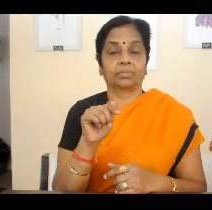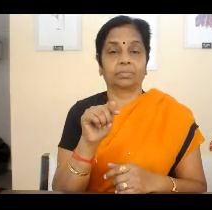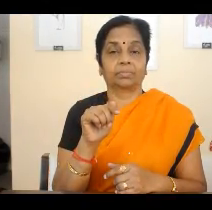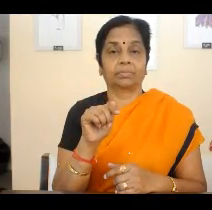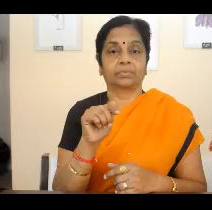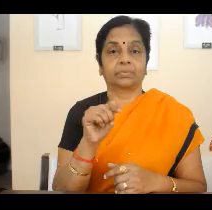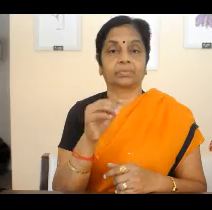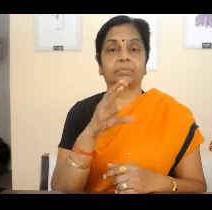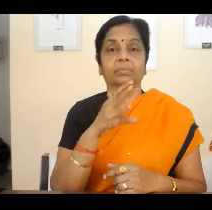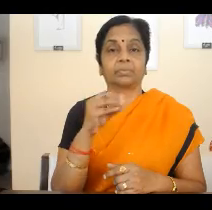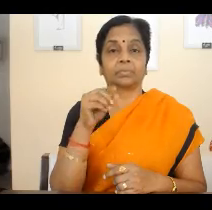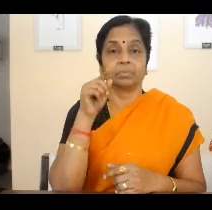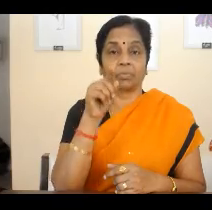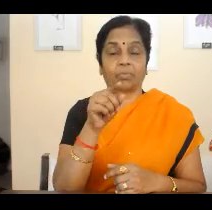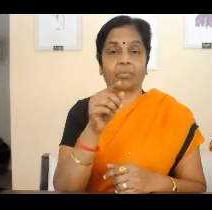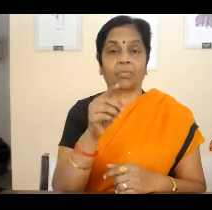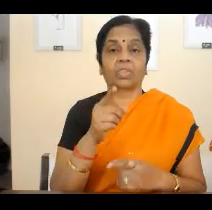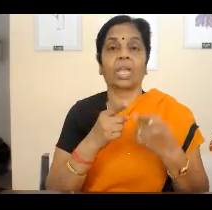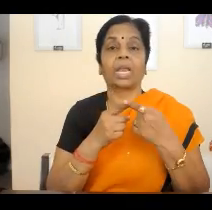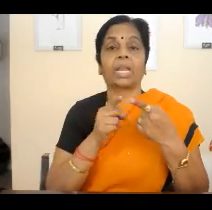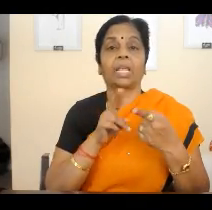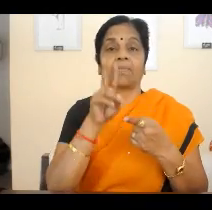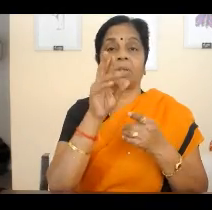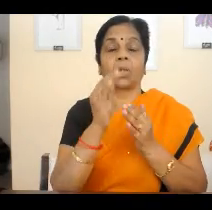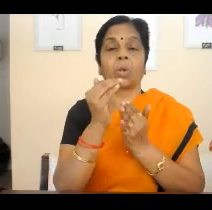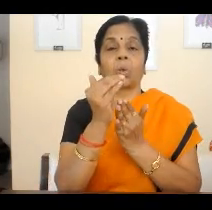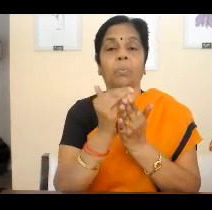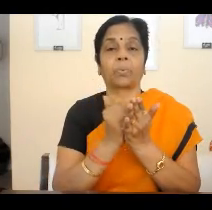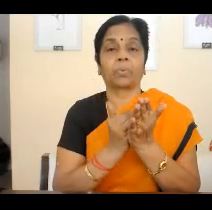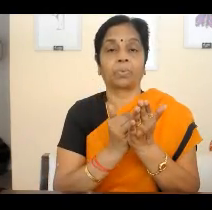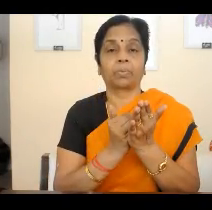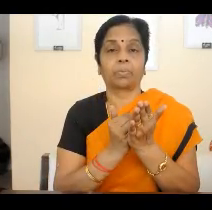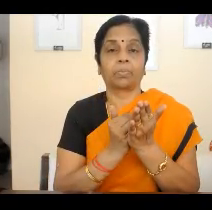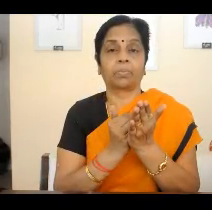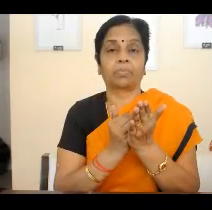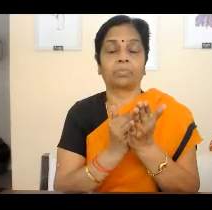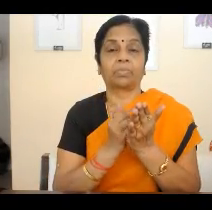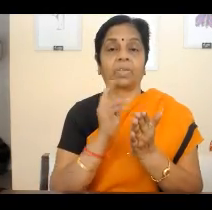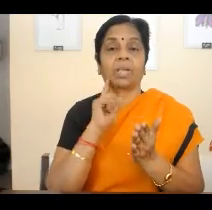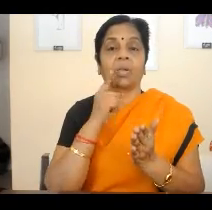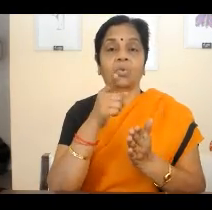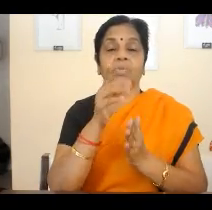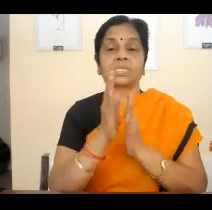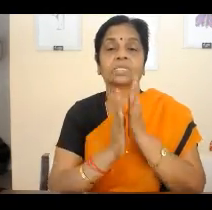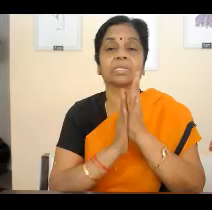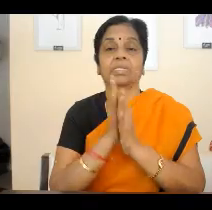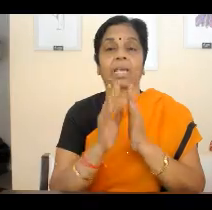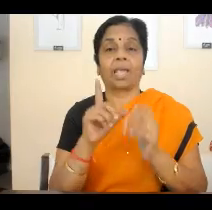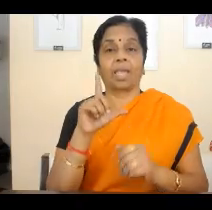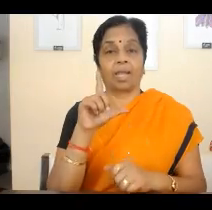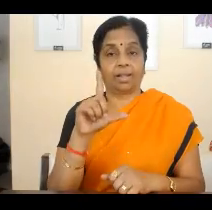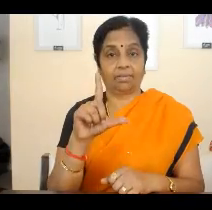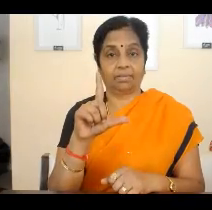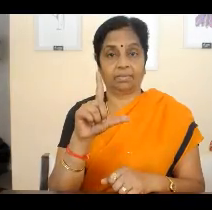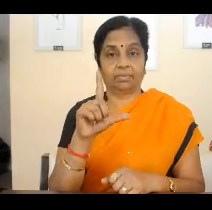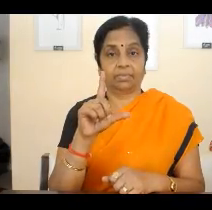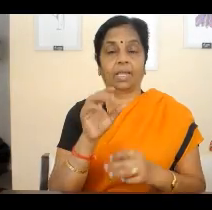and access to more TV programs with sign language, interpreters